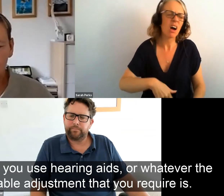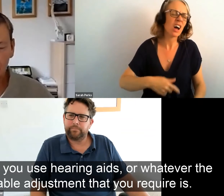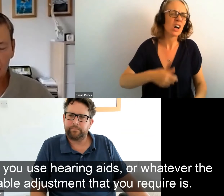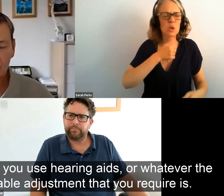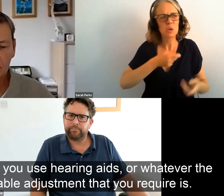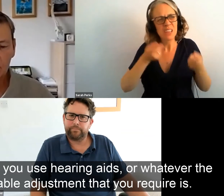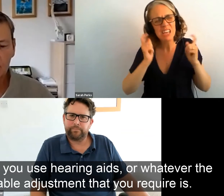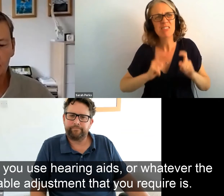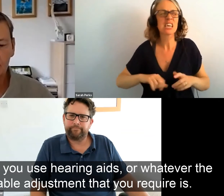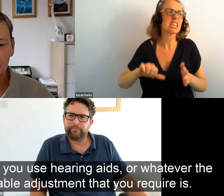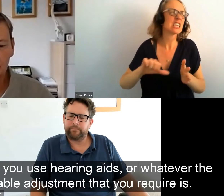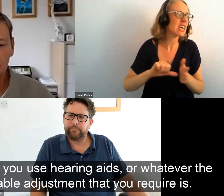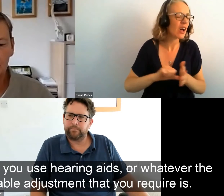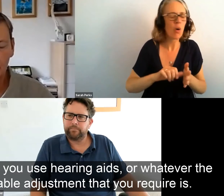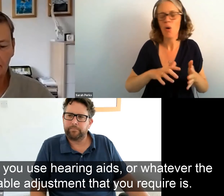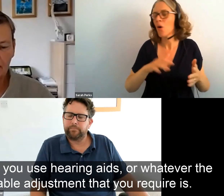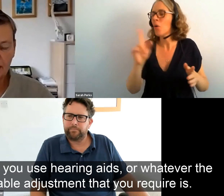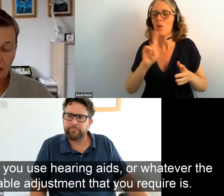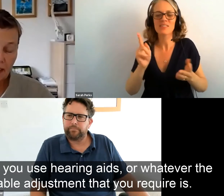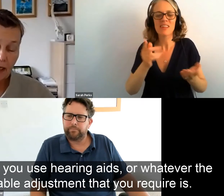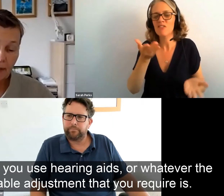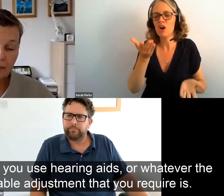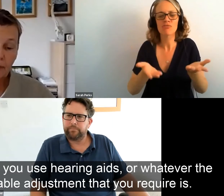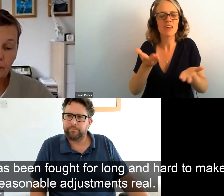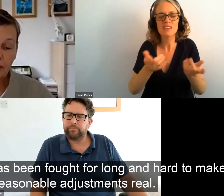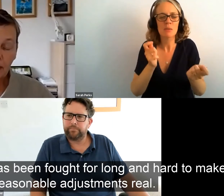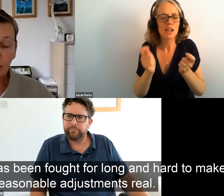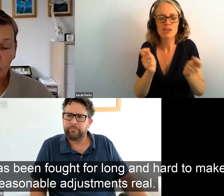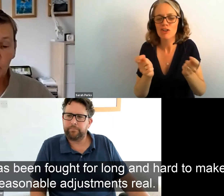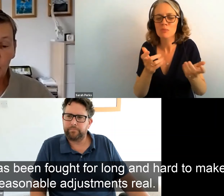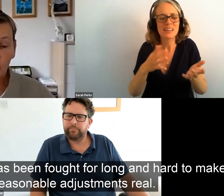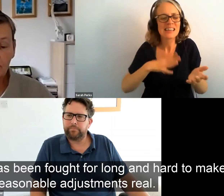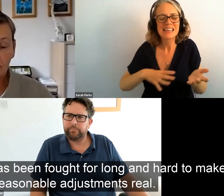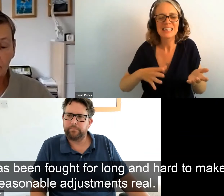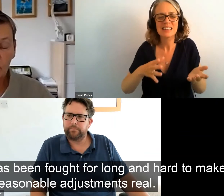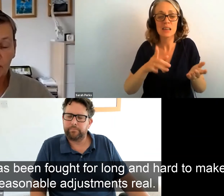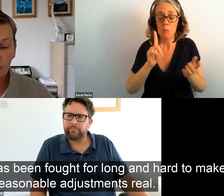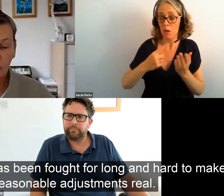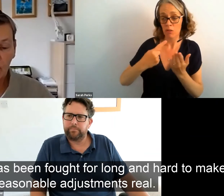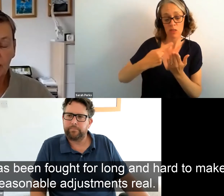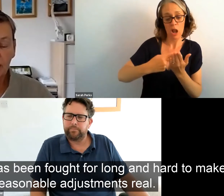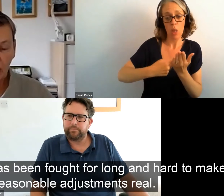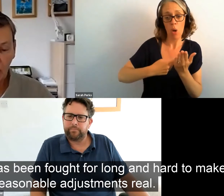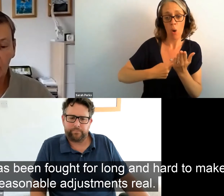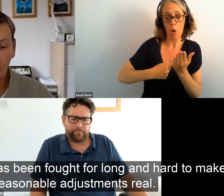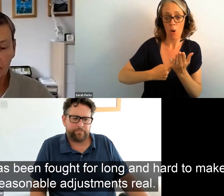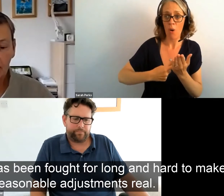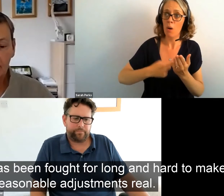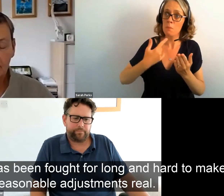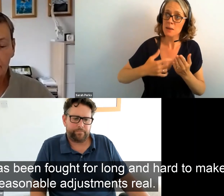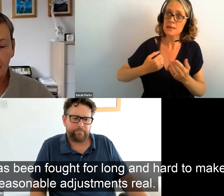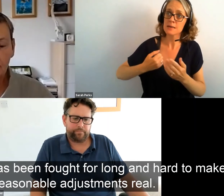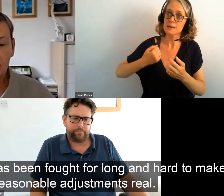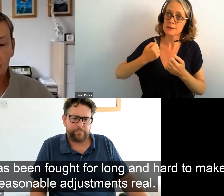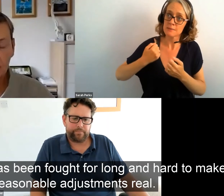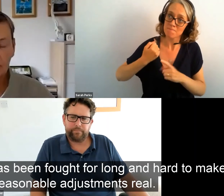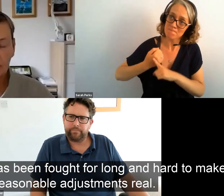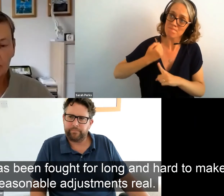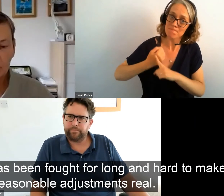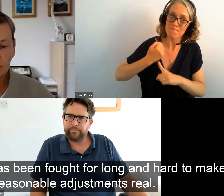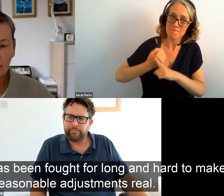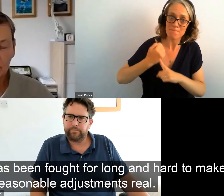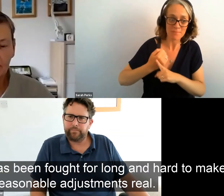the reasonable adjustment that you require is. But you know, the law has been fought for long and hard to make